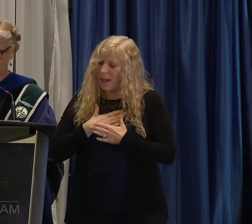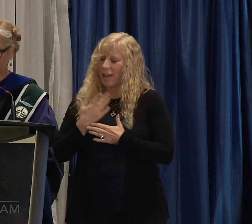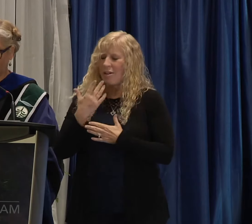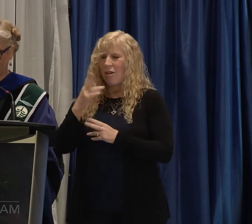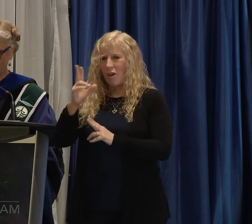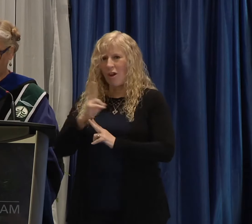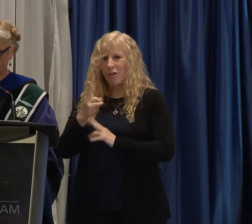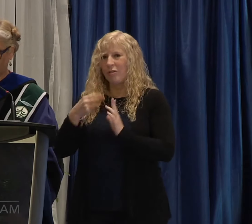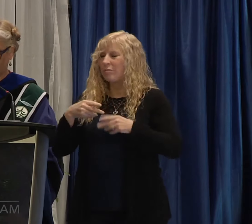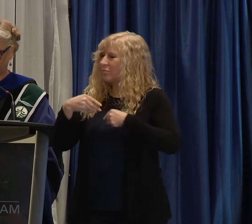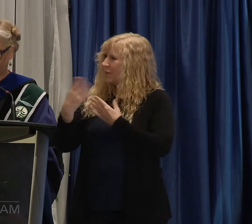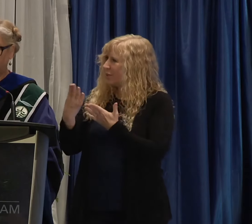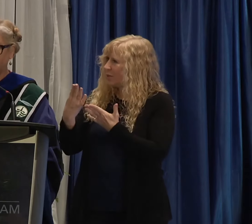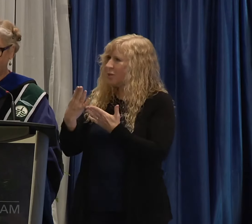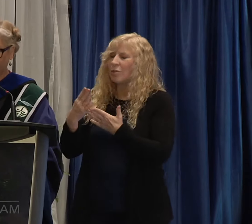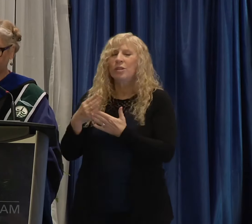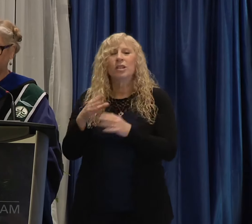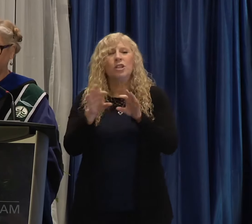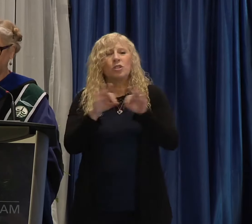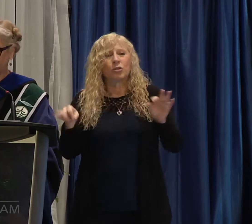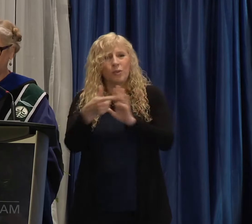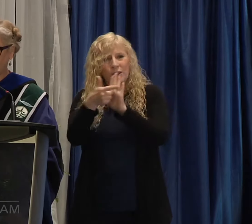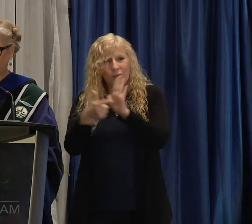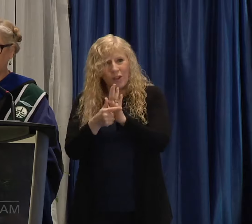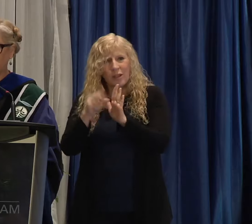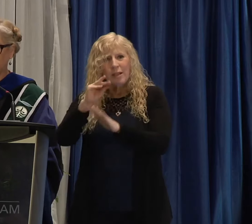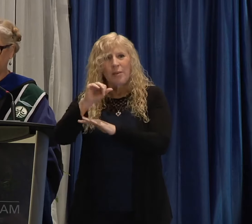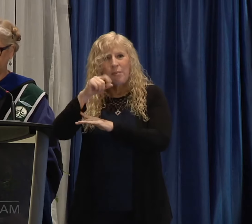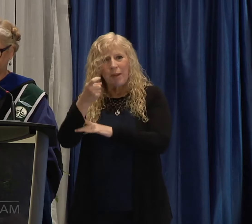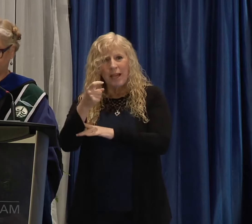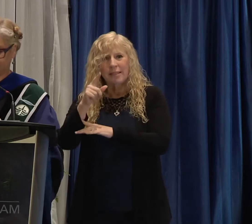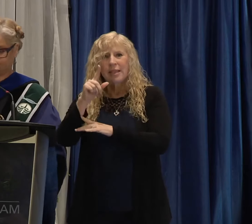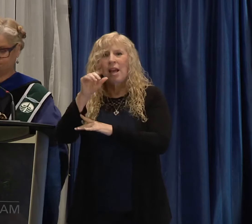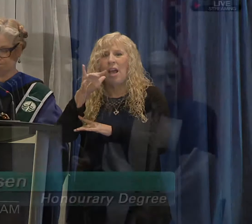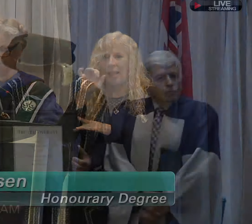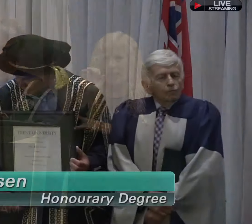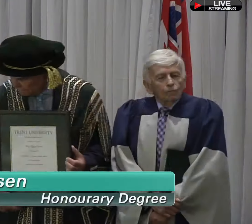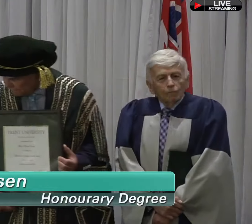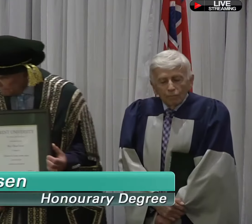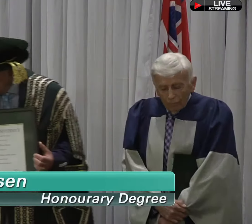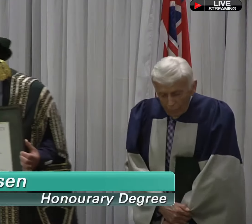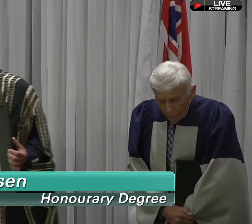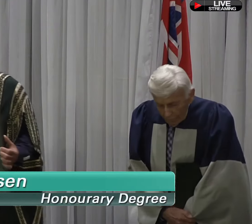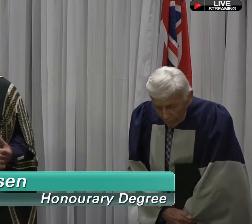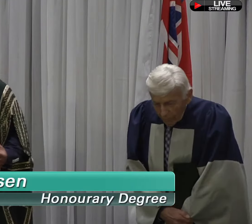of laws, honoris causa, Max Tibor Eisen.